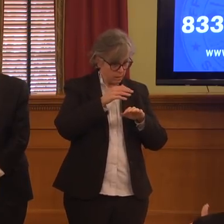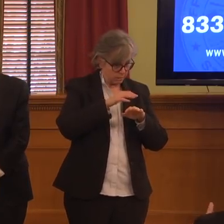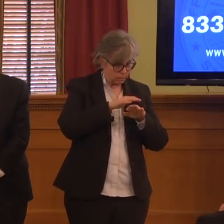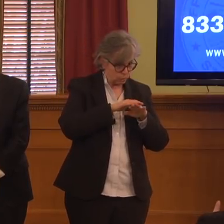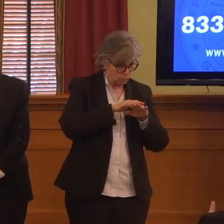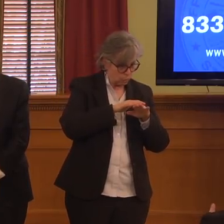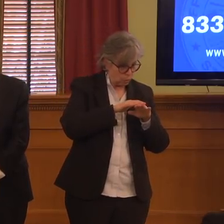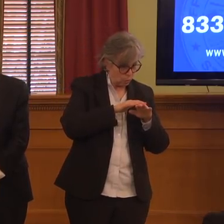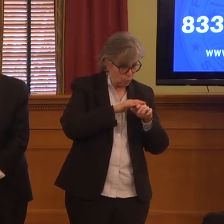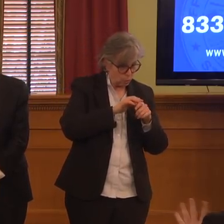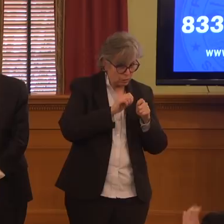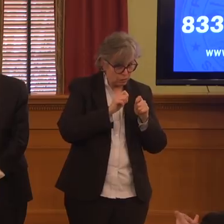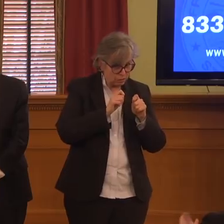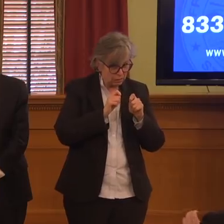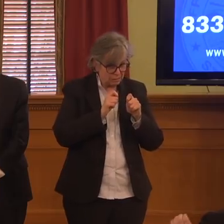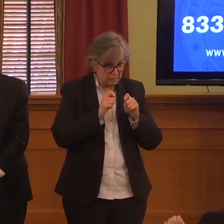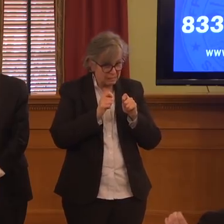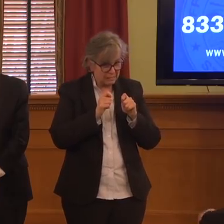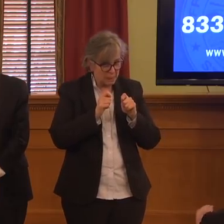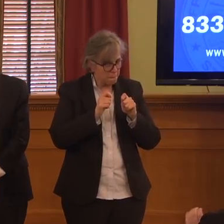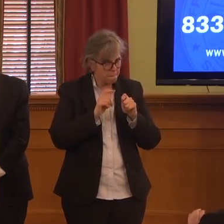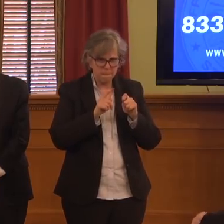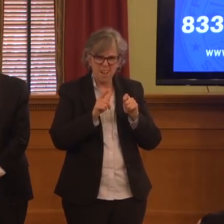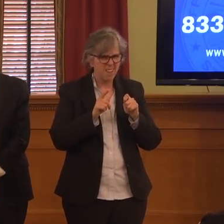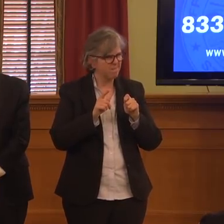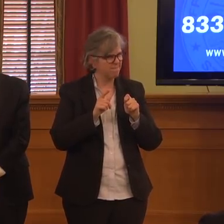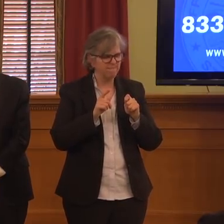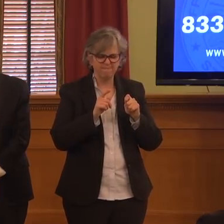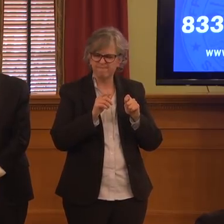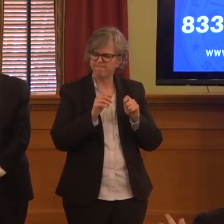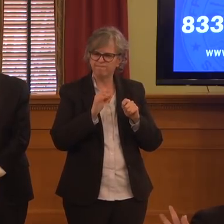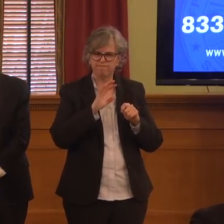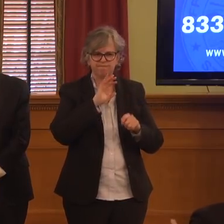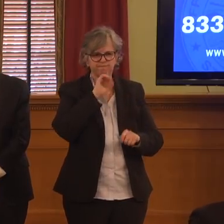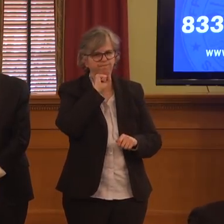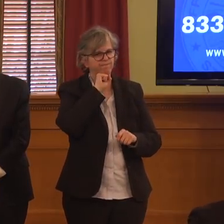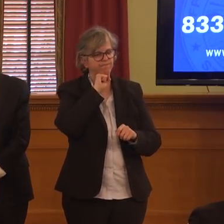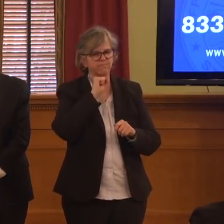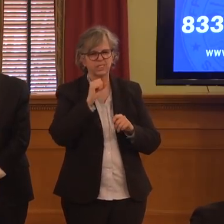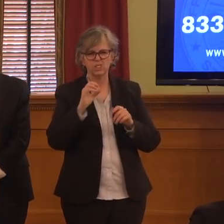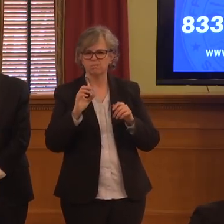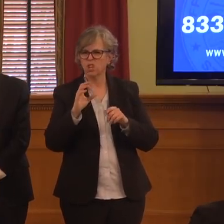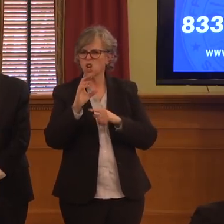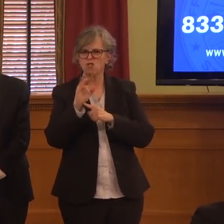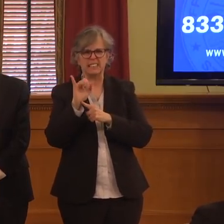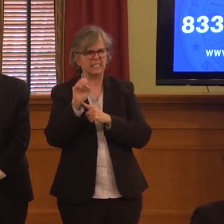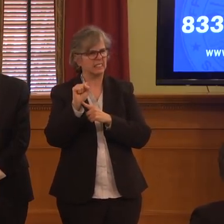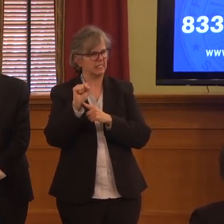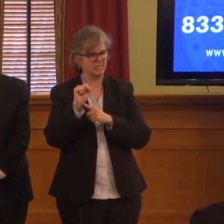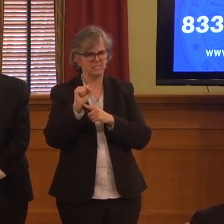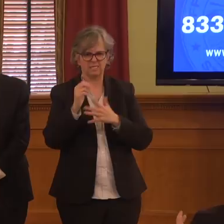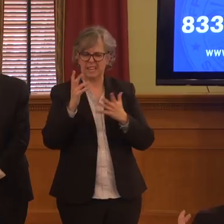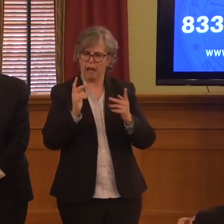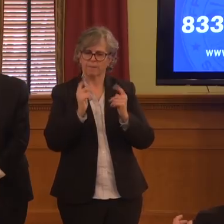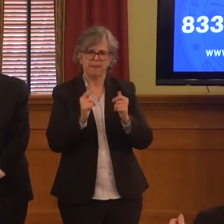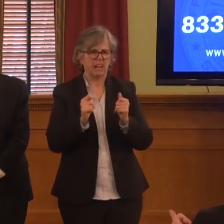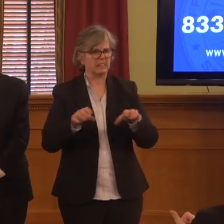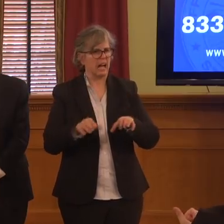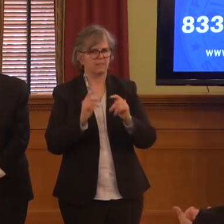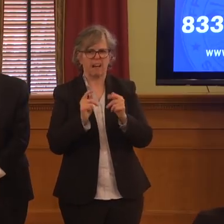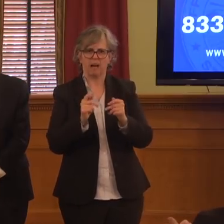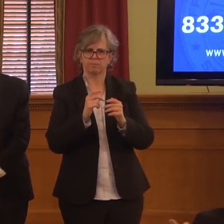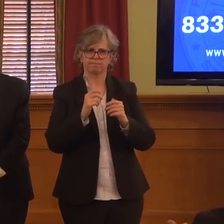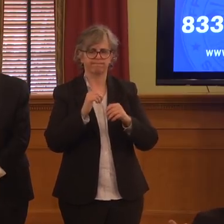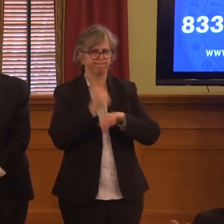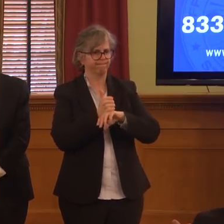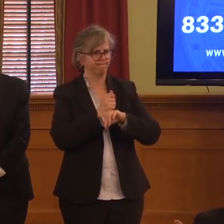crisis situation now. We're moving quickly. Taking decisive action now will greatly slow